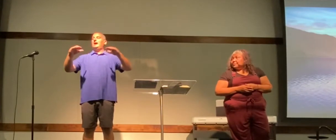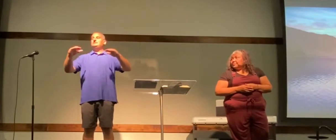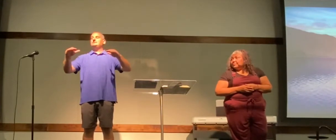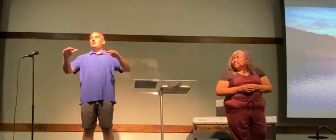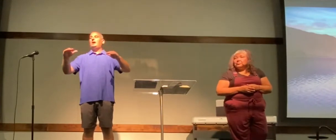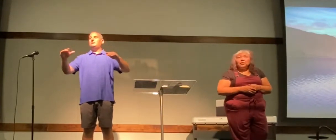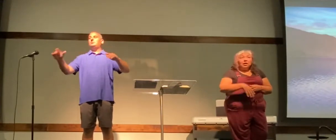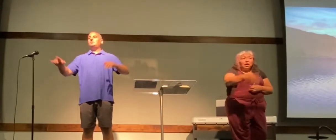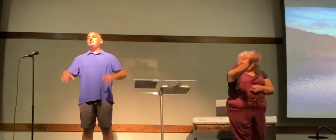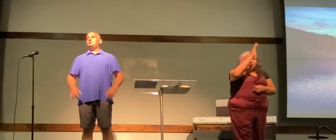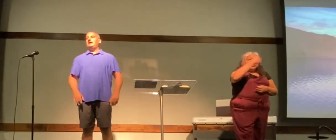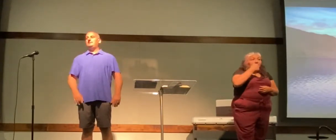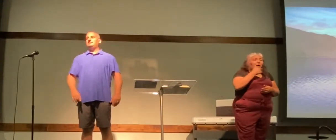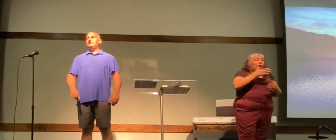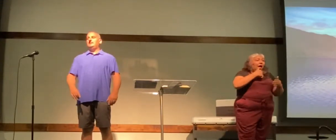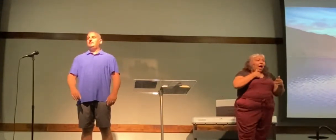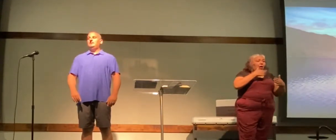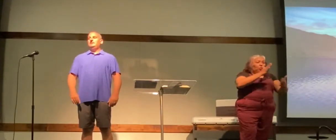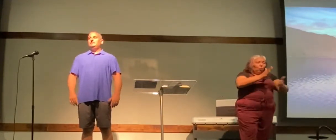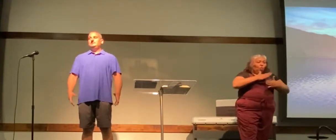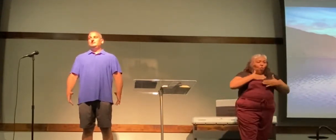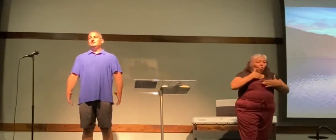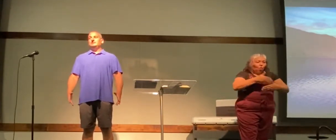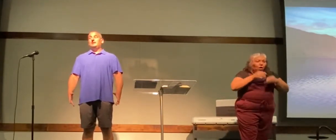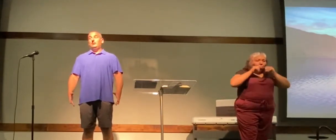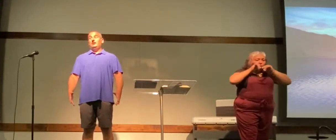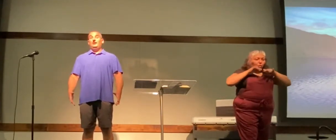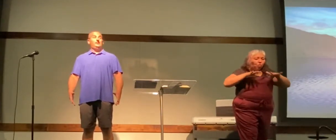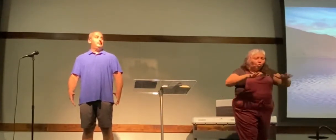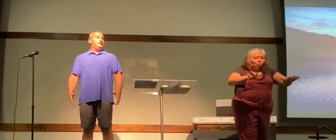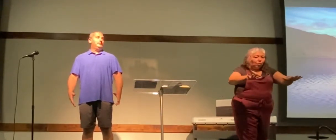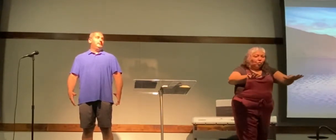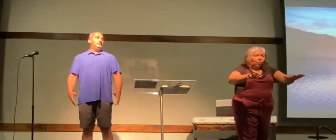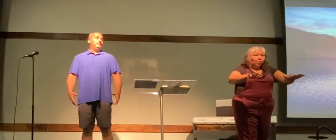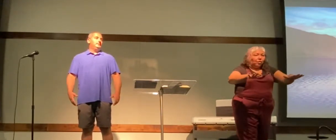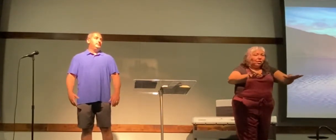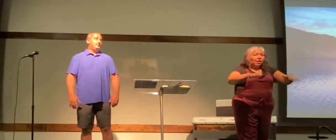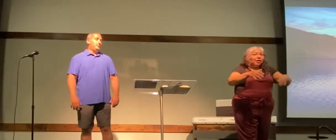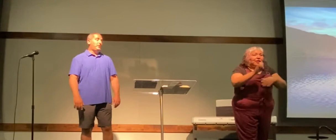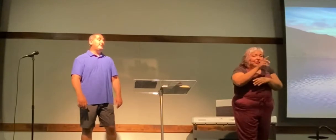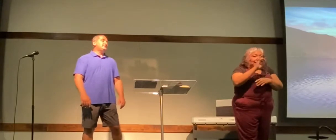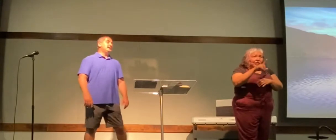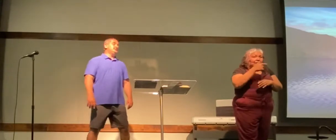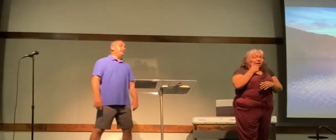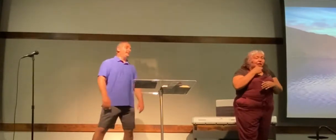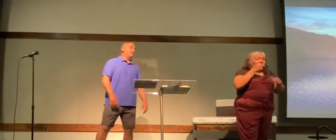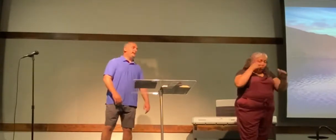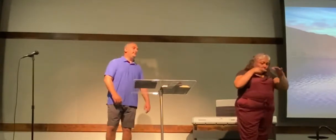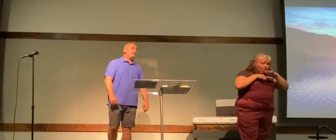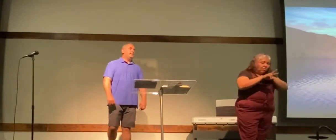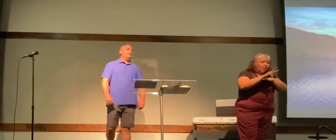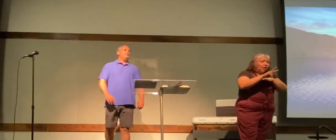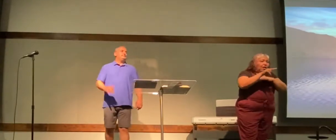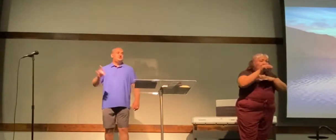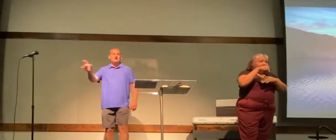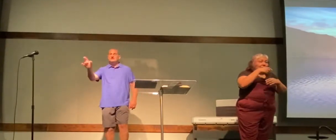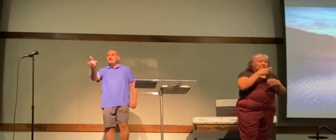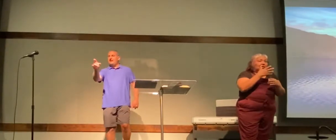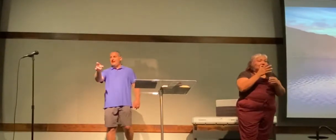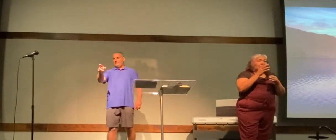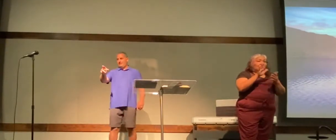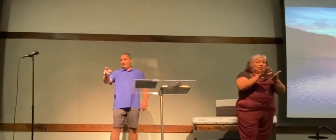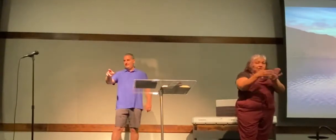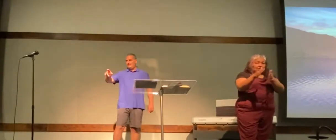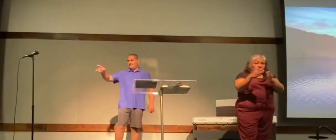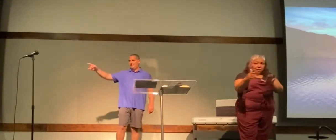And God says, I'm going to breathe breath into them. Ezekiel's like, okay. So he prophesies over them, right? Just